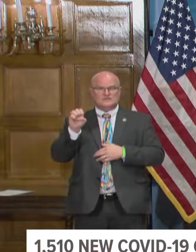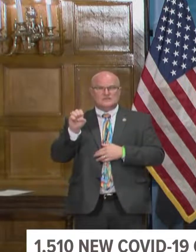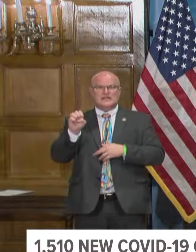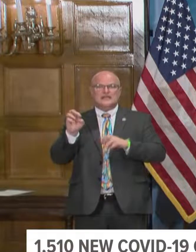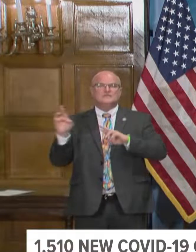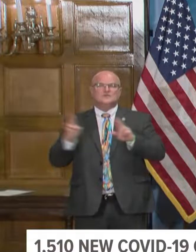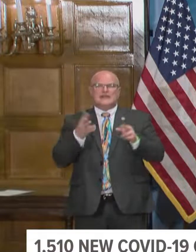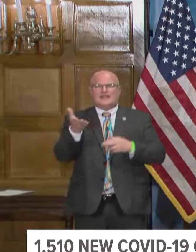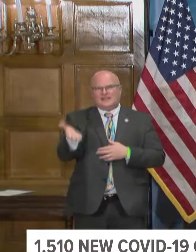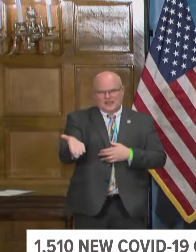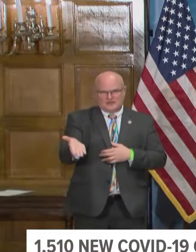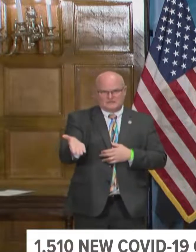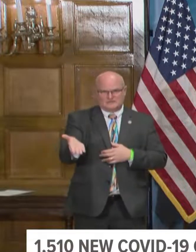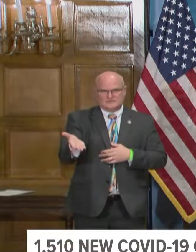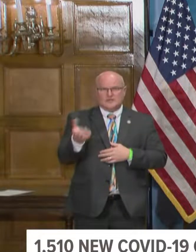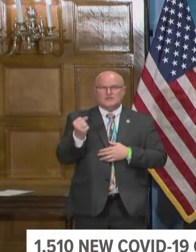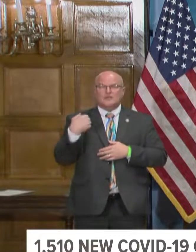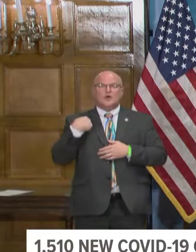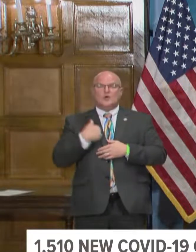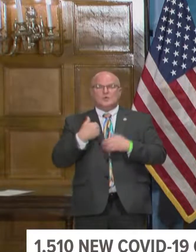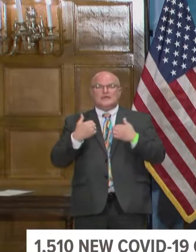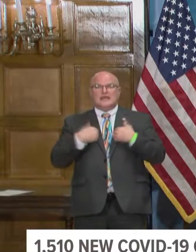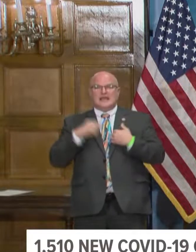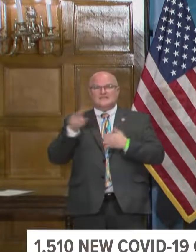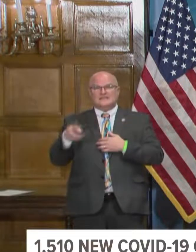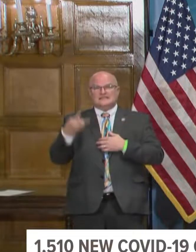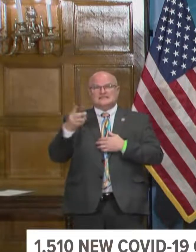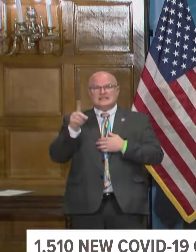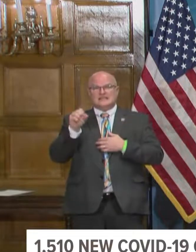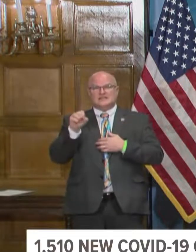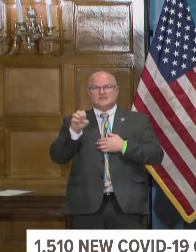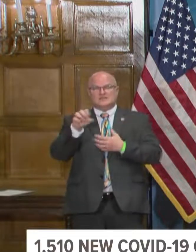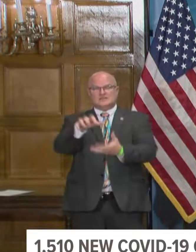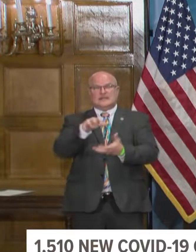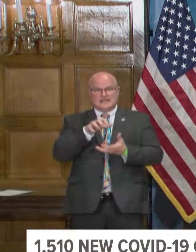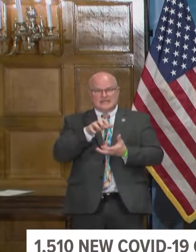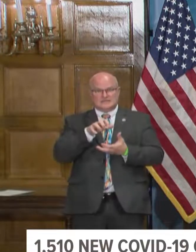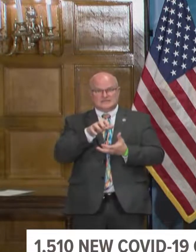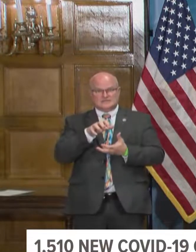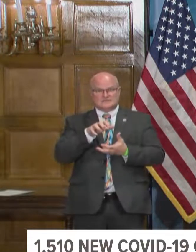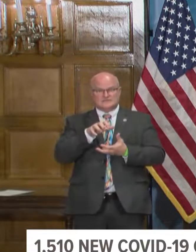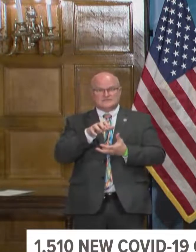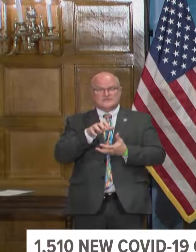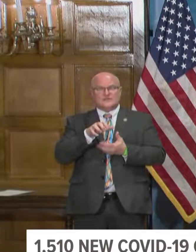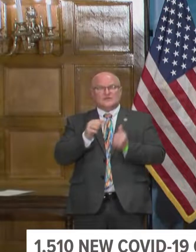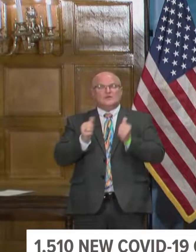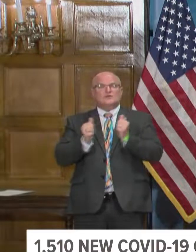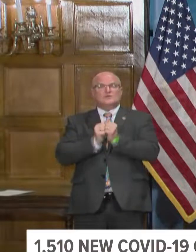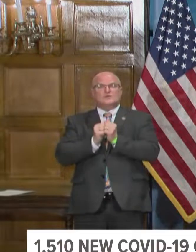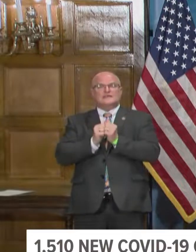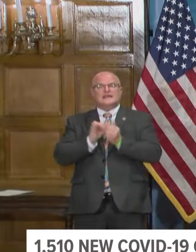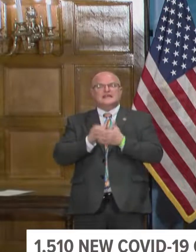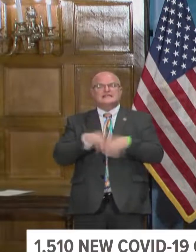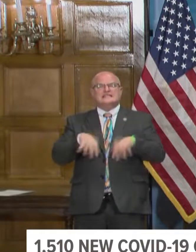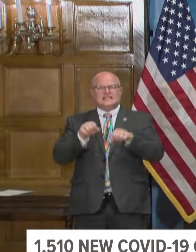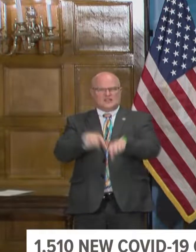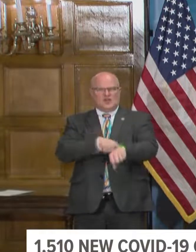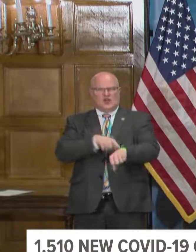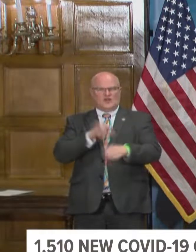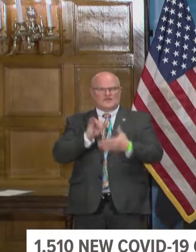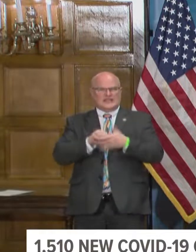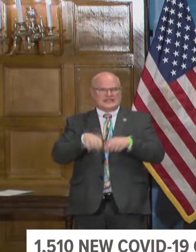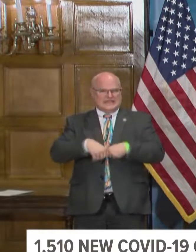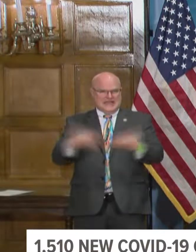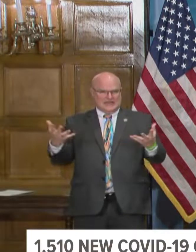them. And so we do have a second dose allocation that comes in. It takes a little bit longer for that to get